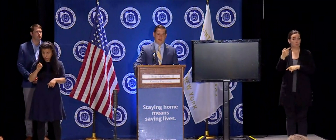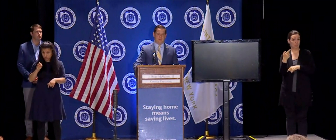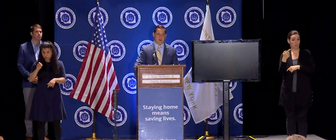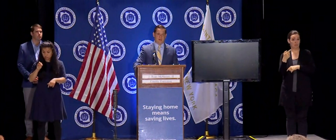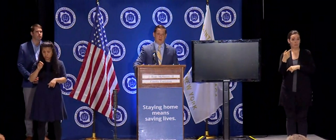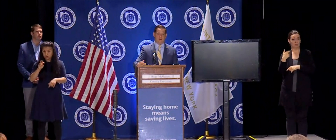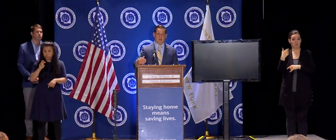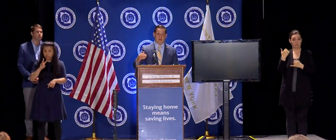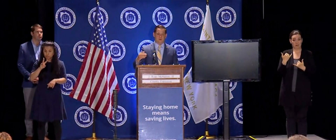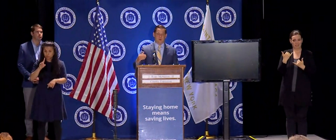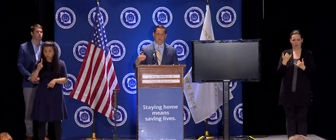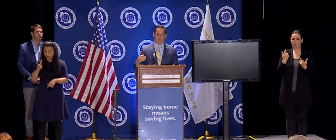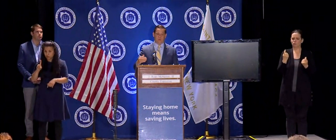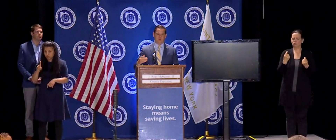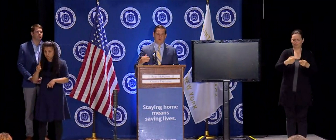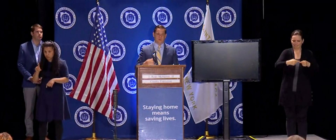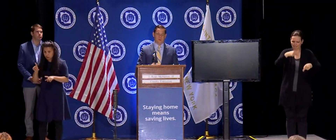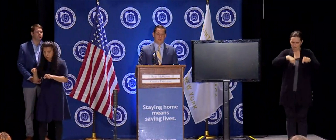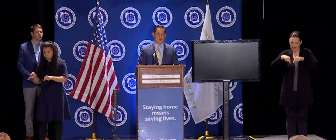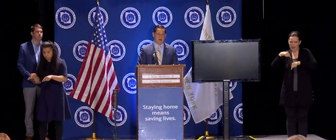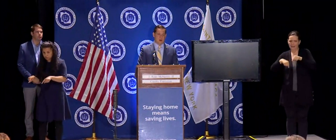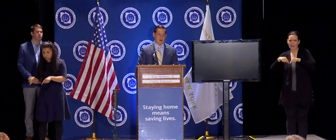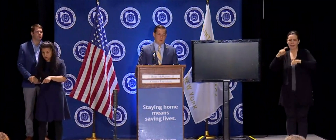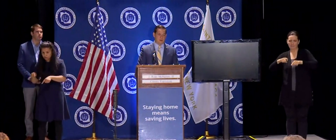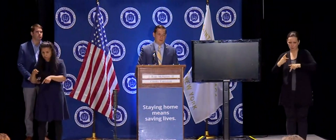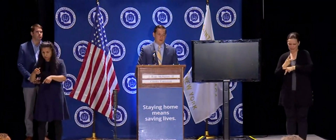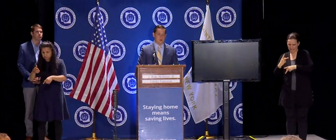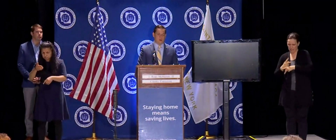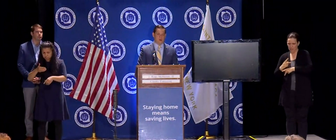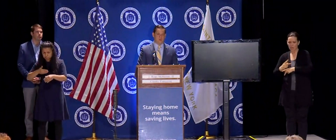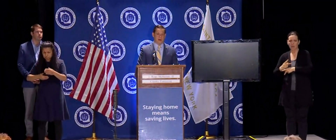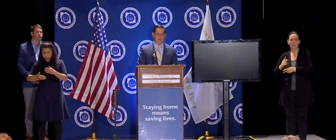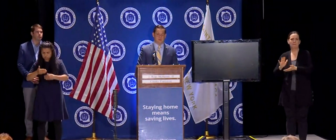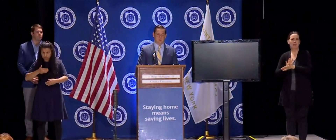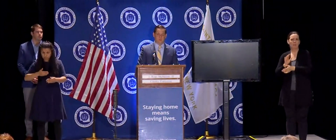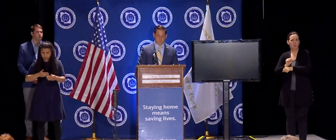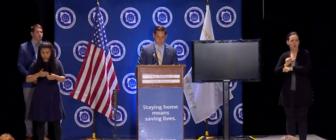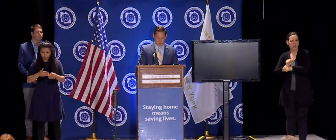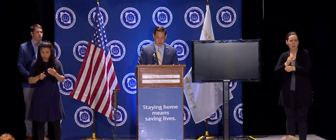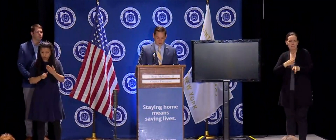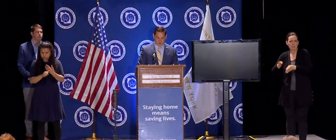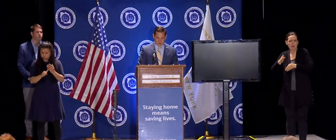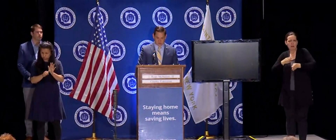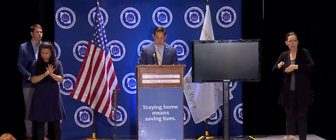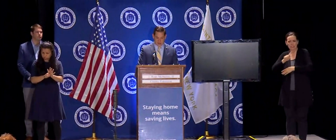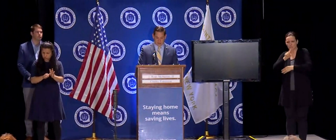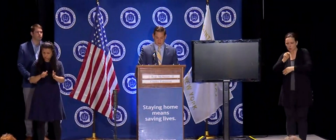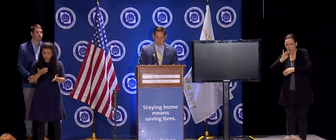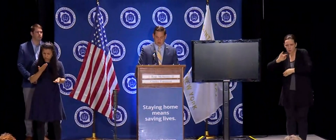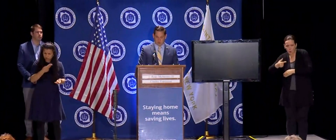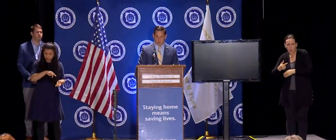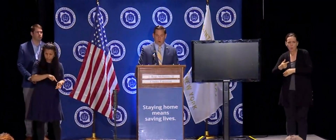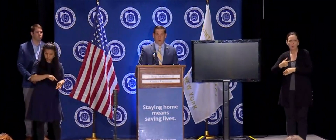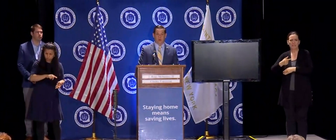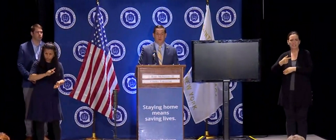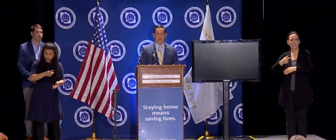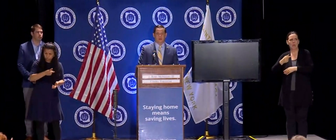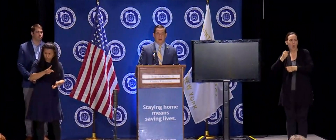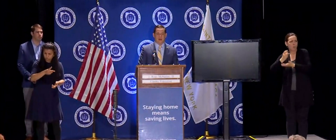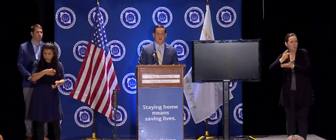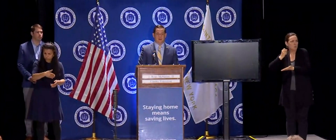backwards on a timeline, you have to have so many approvals in order to do that. So a project this size, the amount of